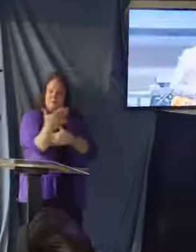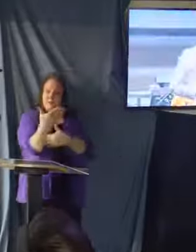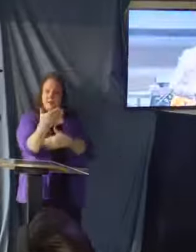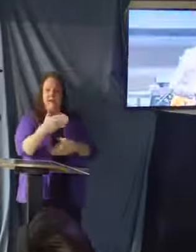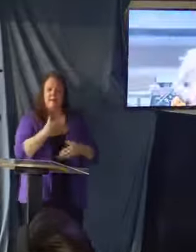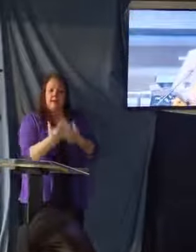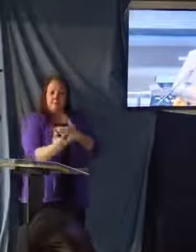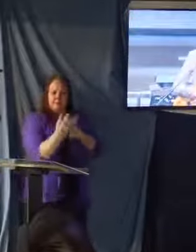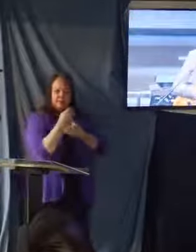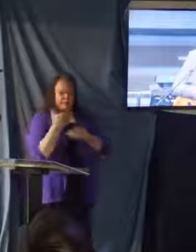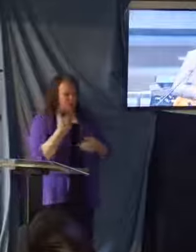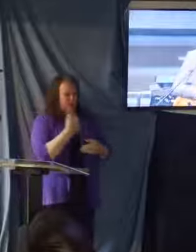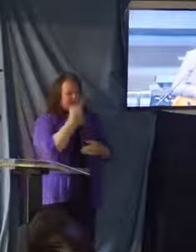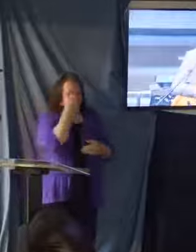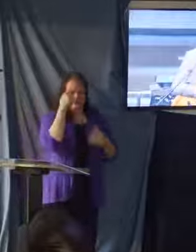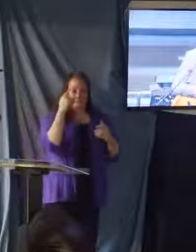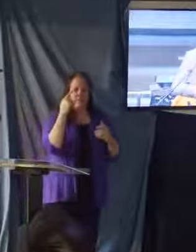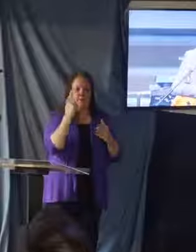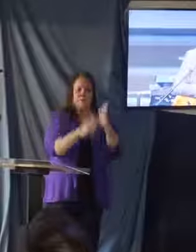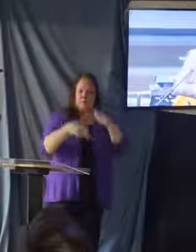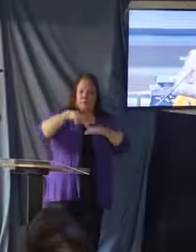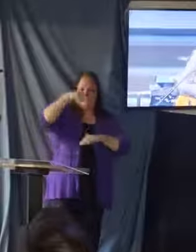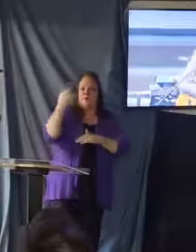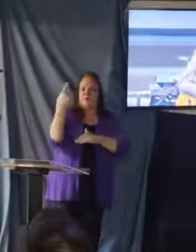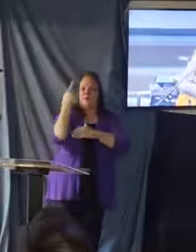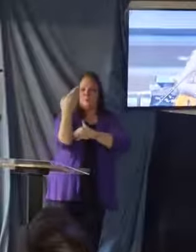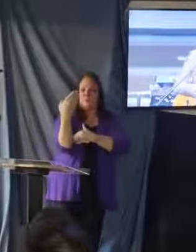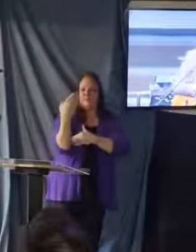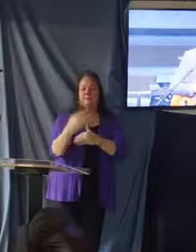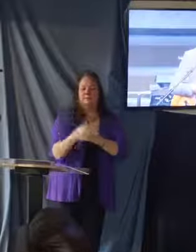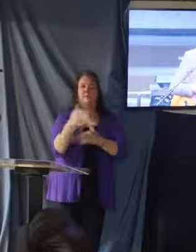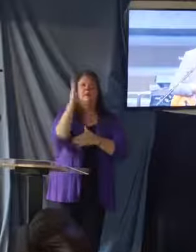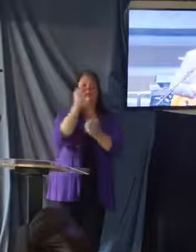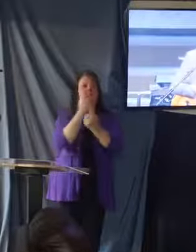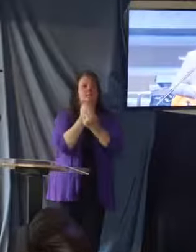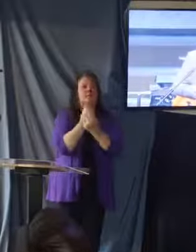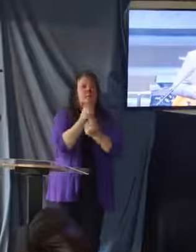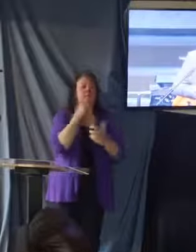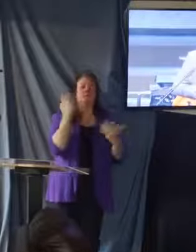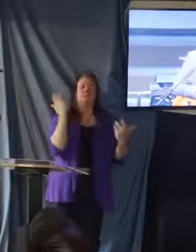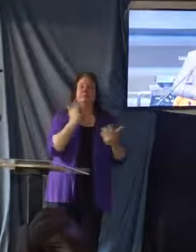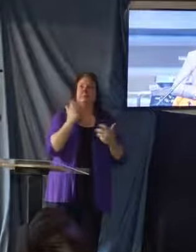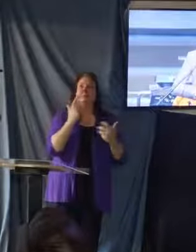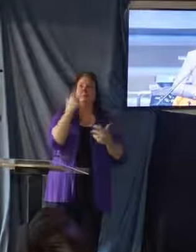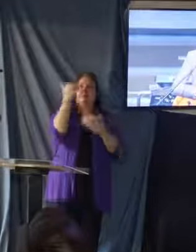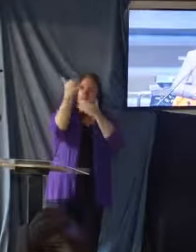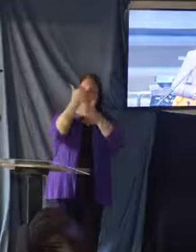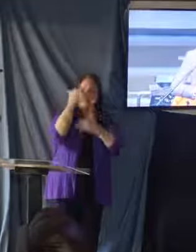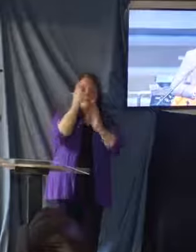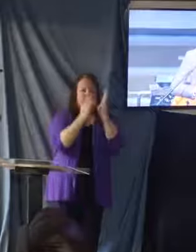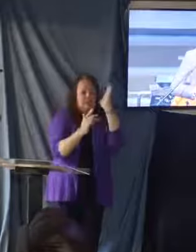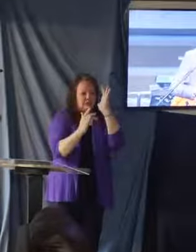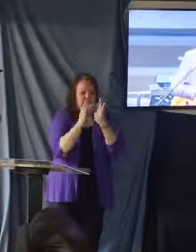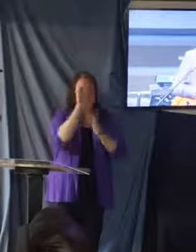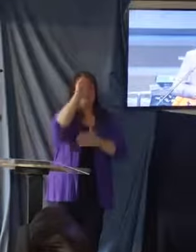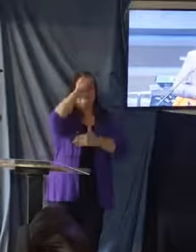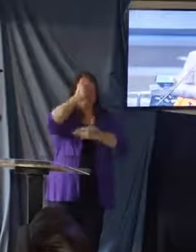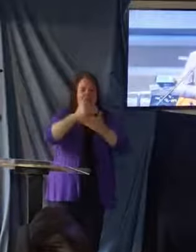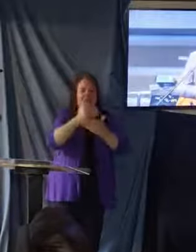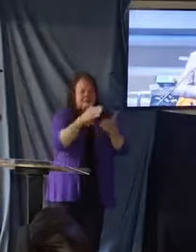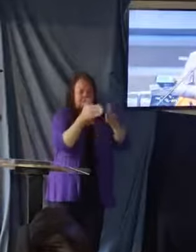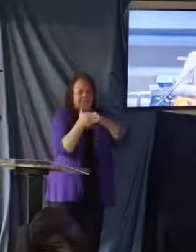so glad that you could join us for our Easter morning service. God's love for us is so great that he sent his son to die, to